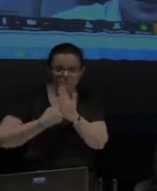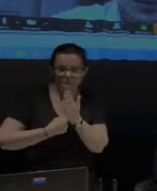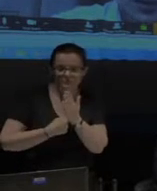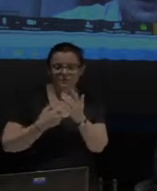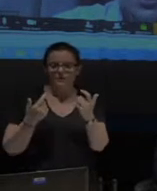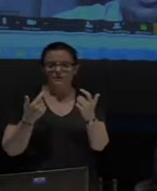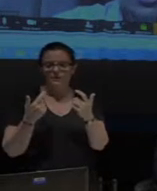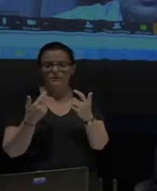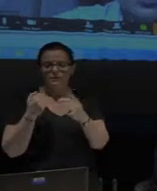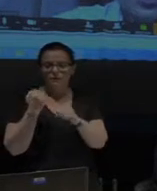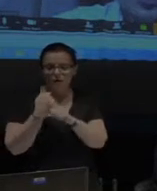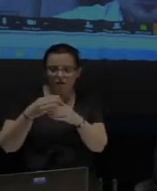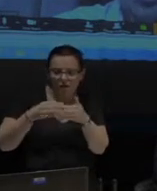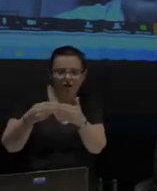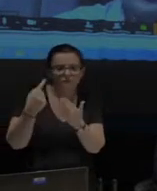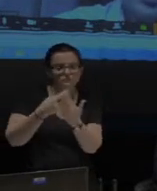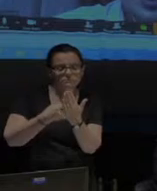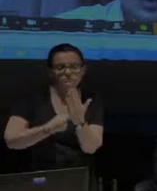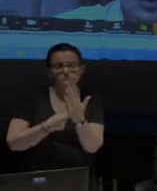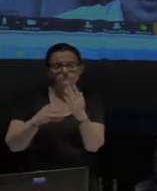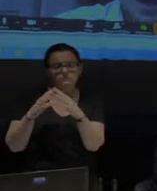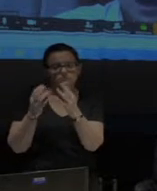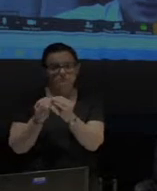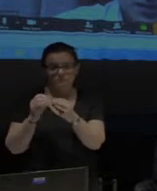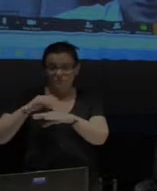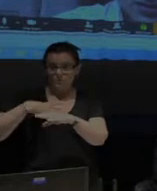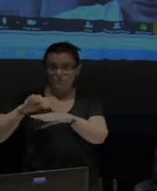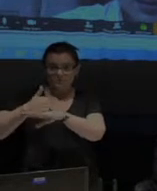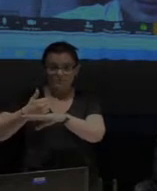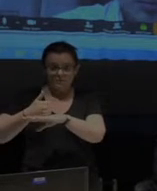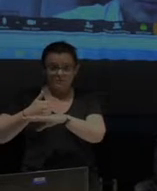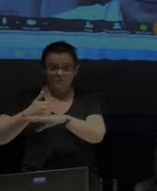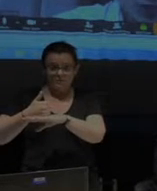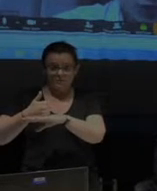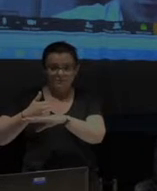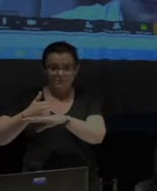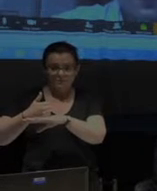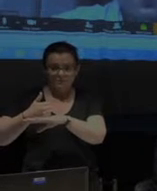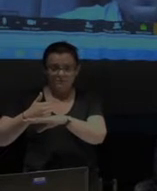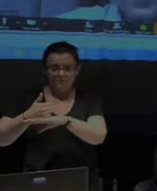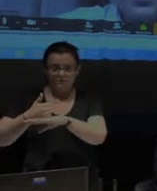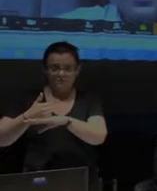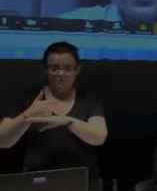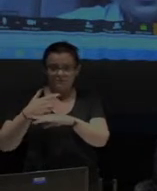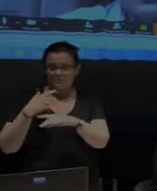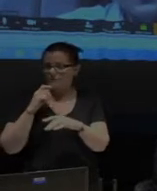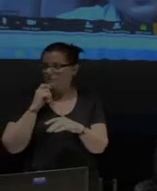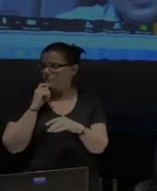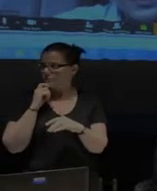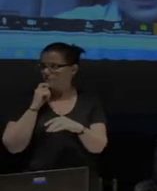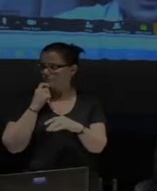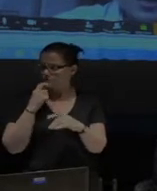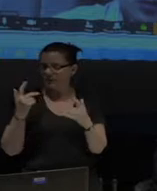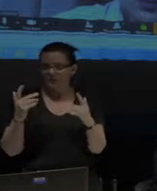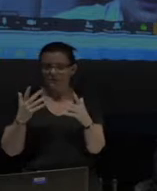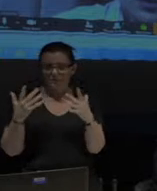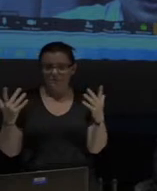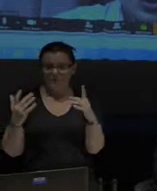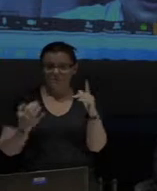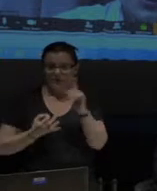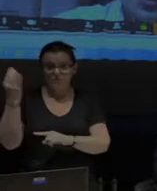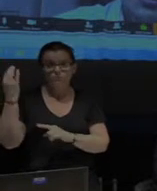within organizations would already be a humongous step forward. The second angle I wanted